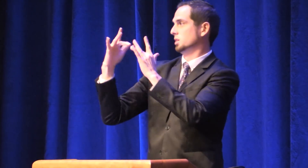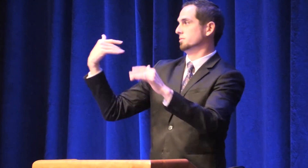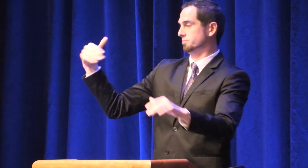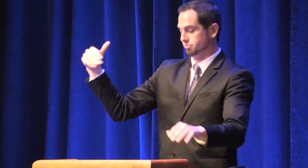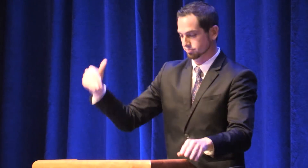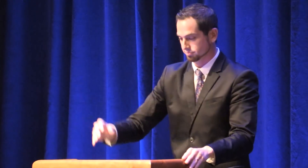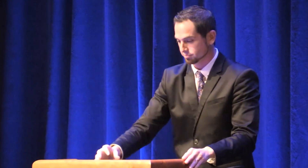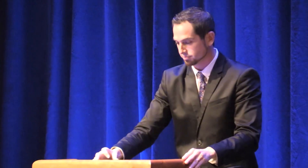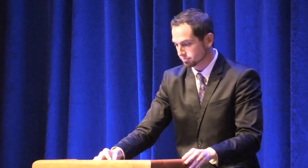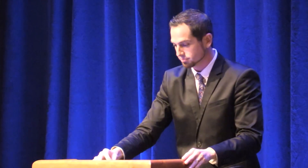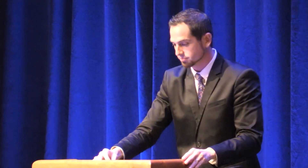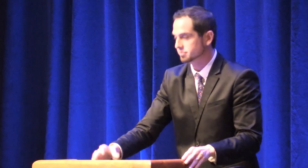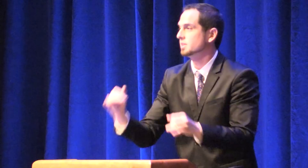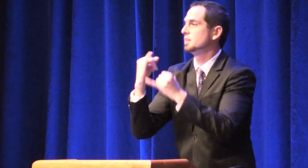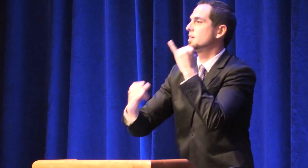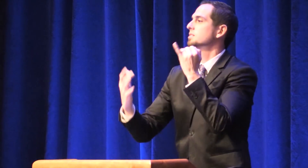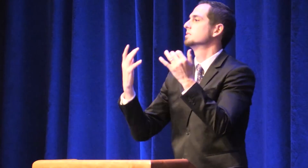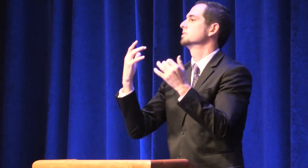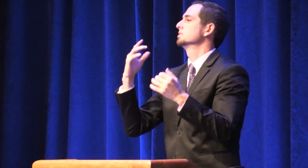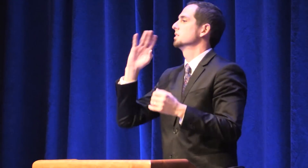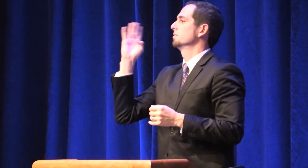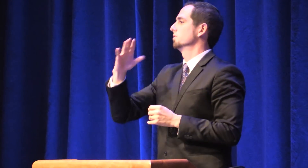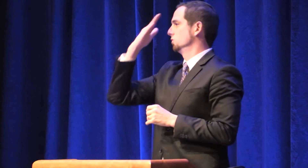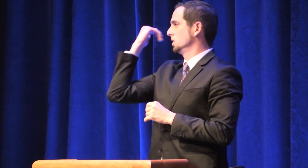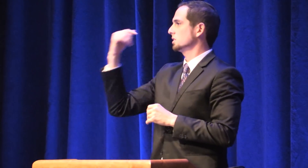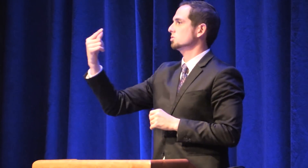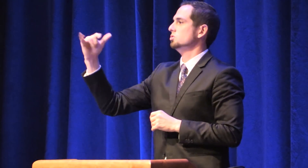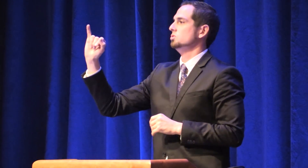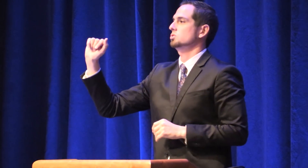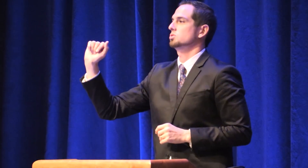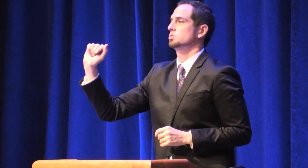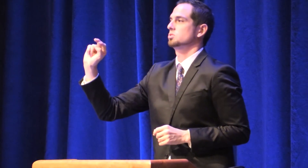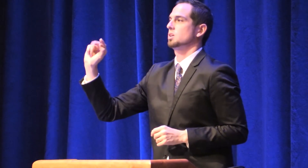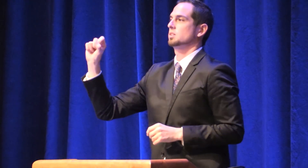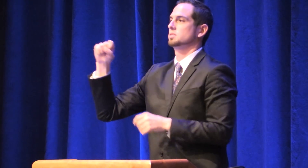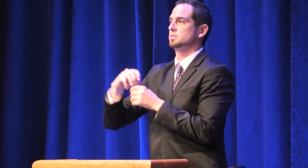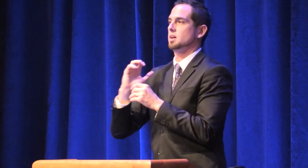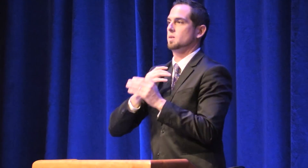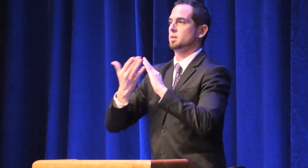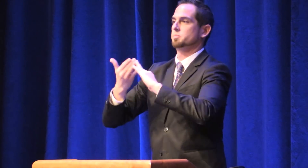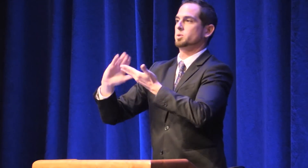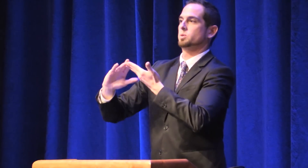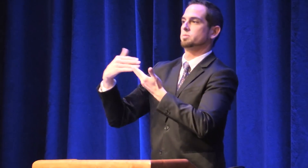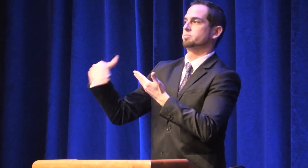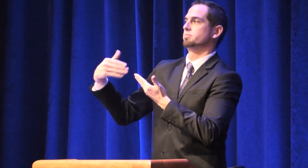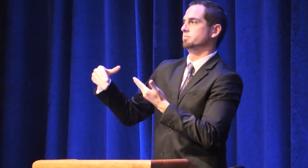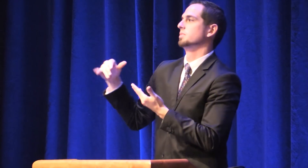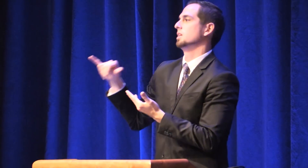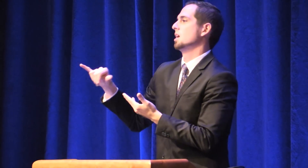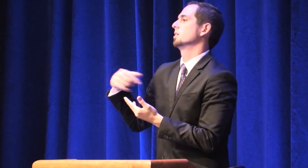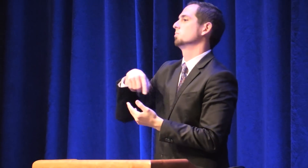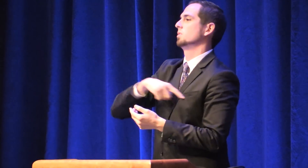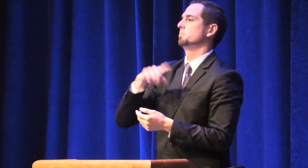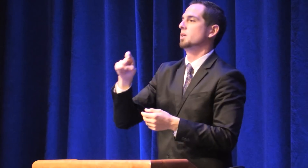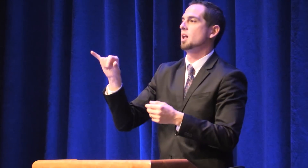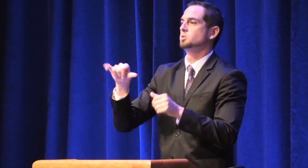communication and carving out our own space by using the internet and all its power. And of course, we cannot forget the giants in our